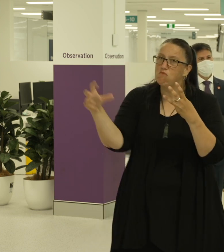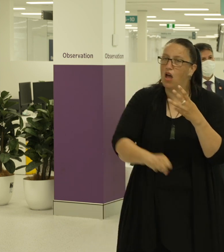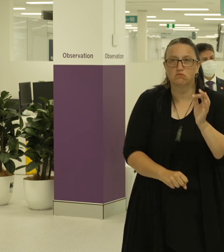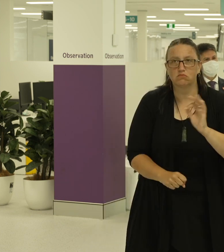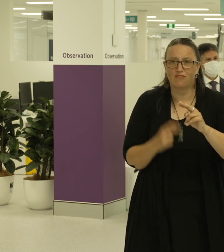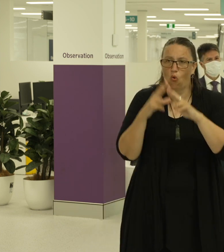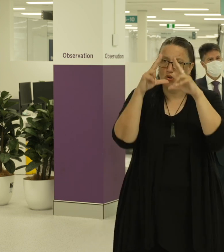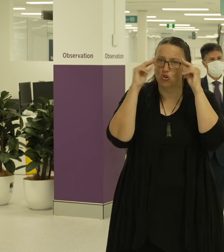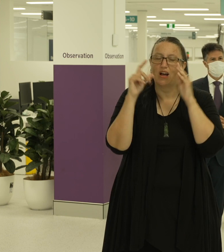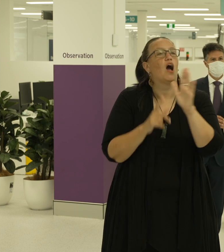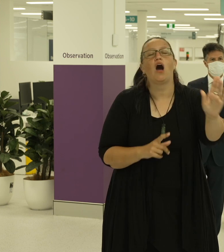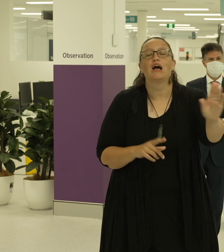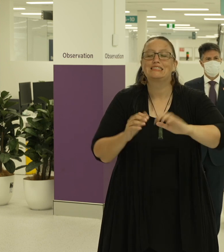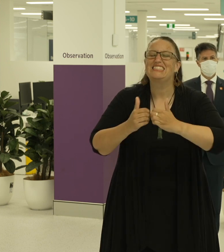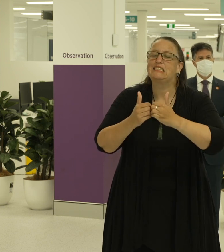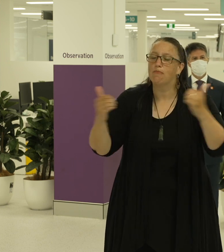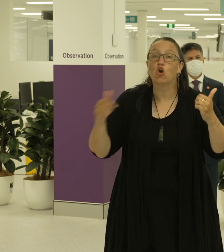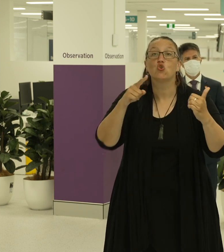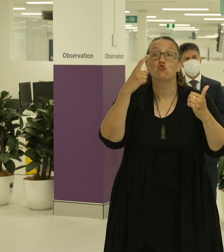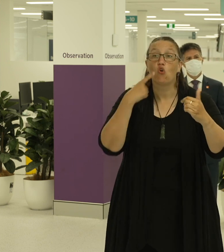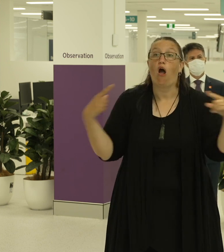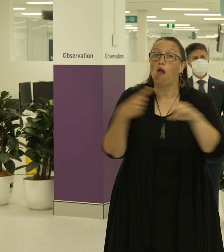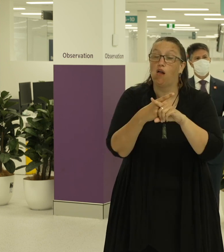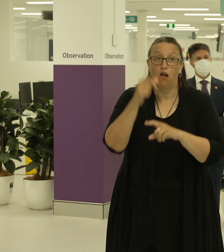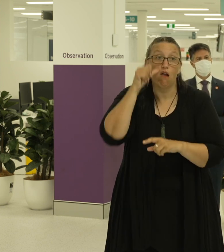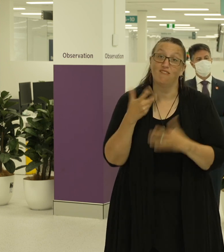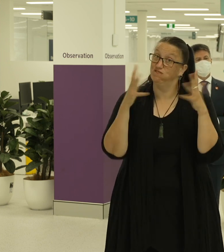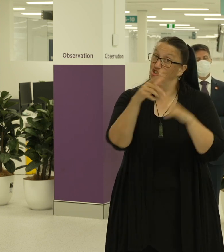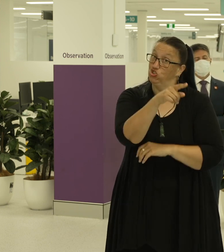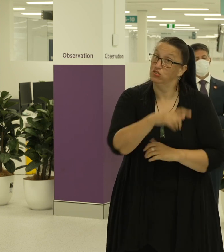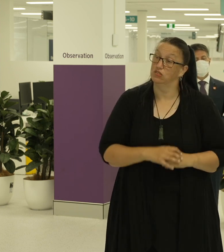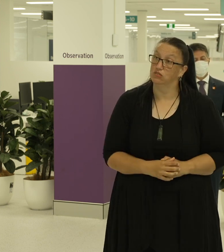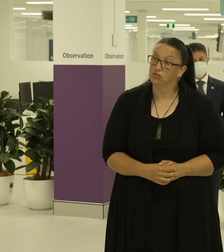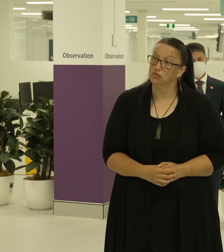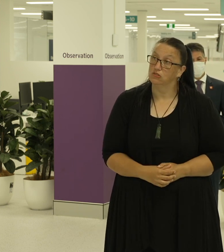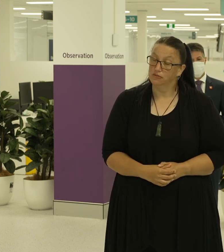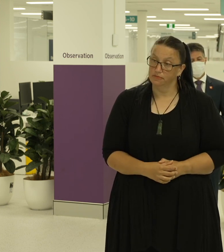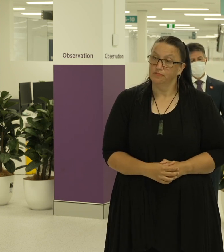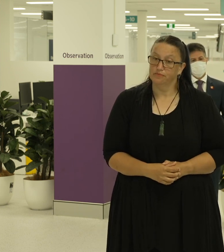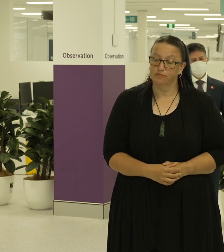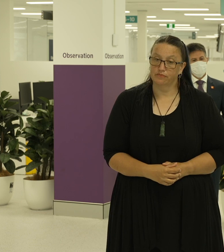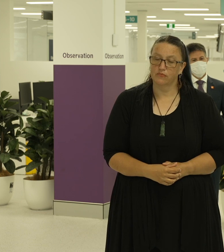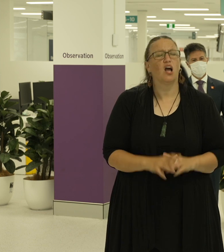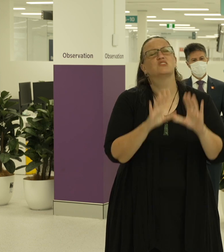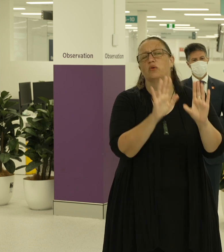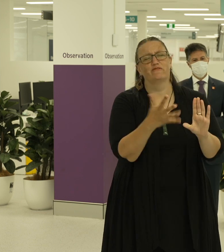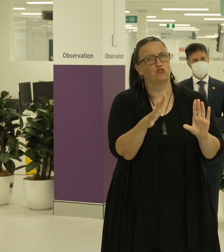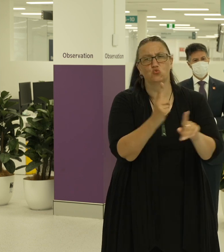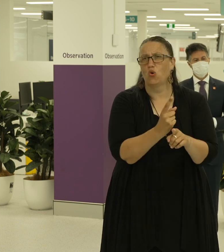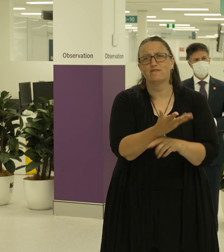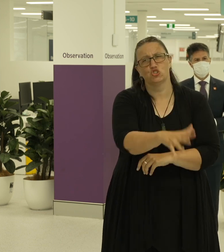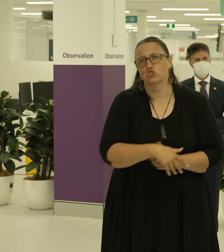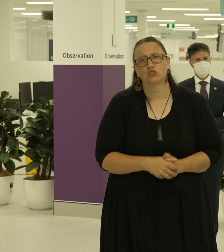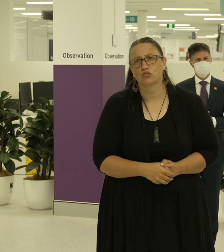for nurses. The two things are not connected, James. You're trying to connect them. They're not. But in terms of all of... Sorry, James. In terms